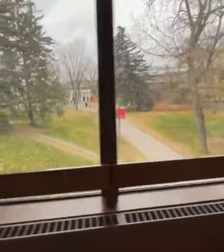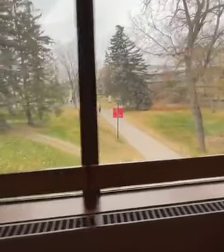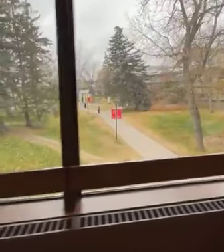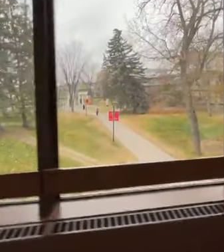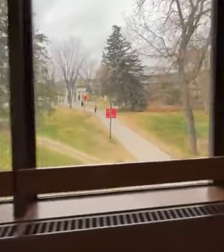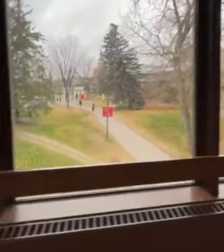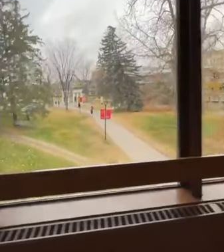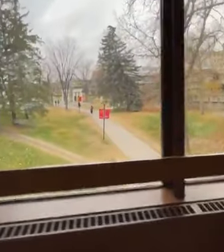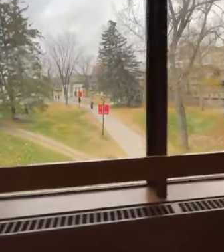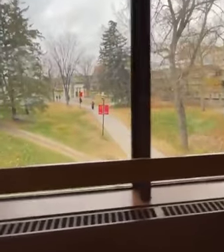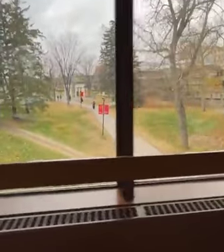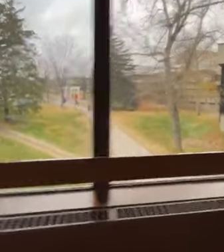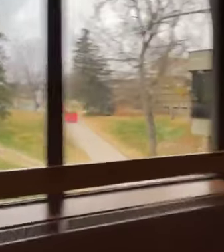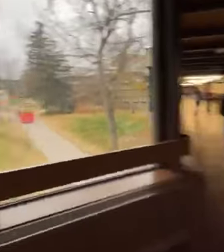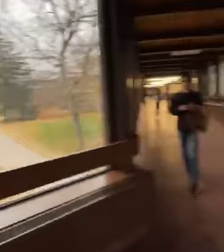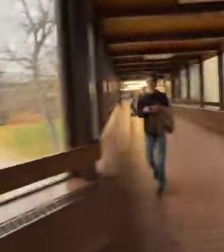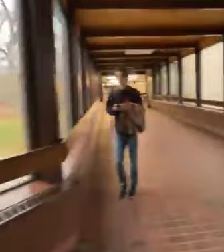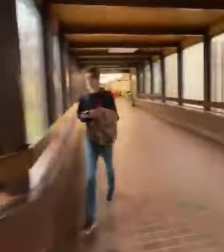Light rail.